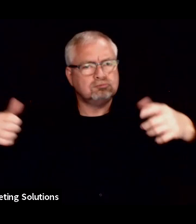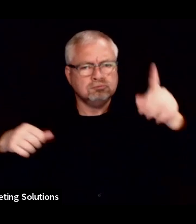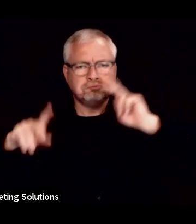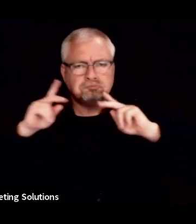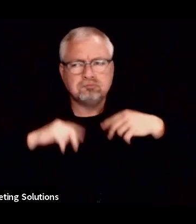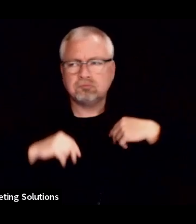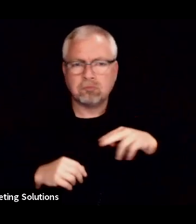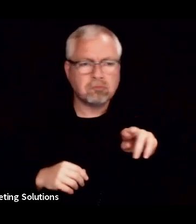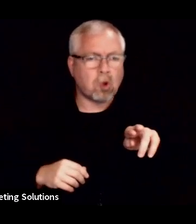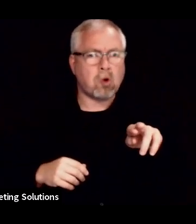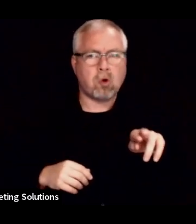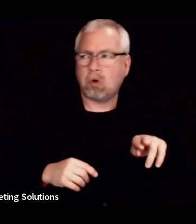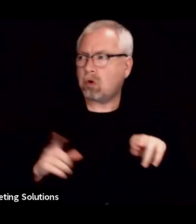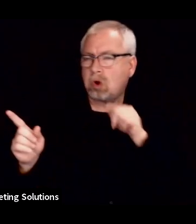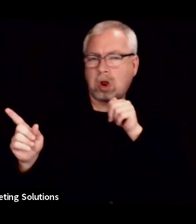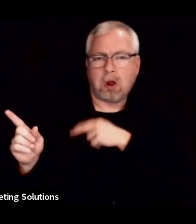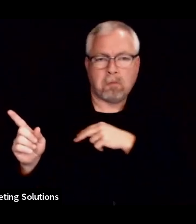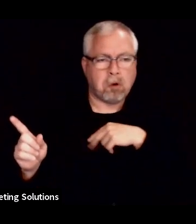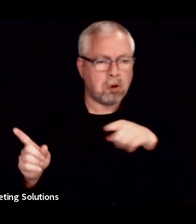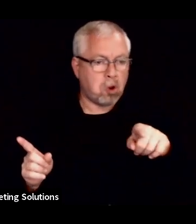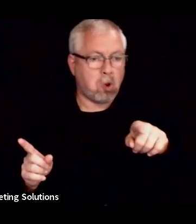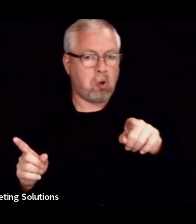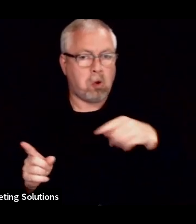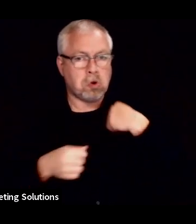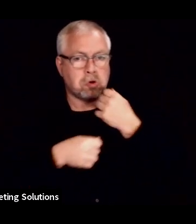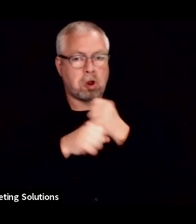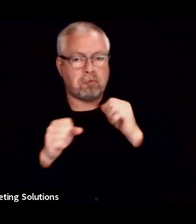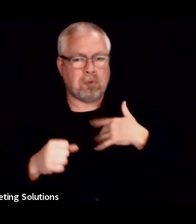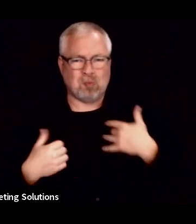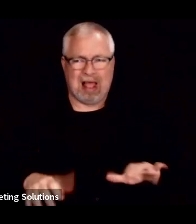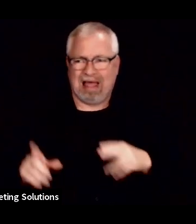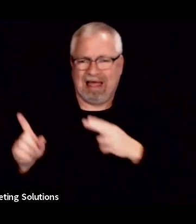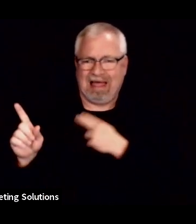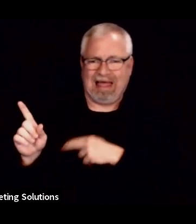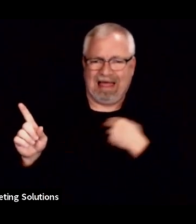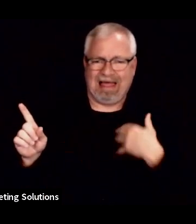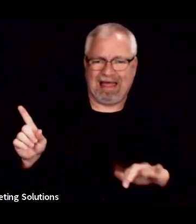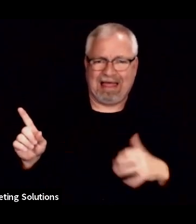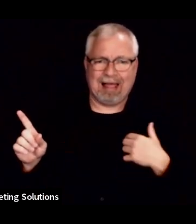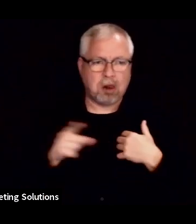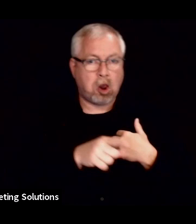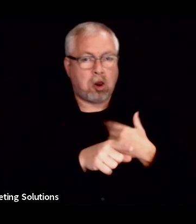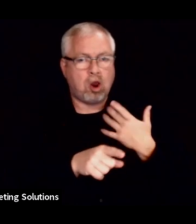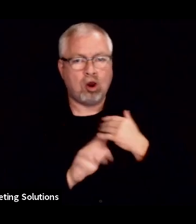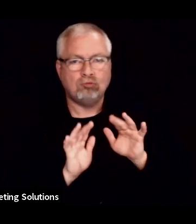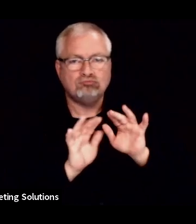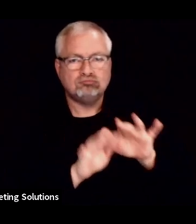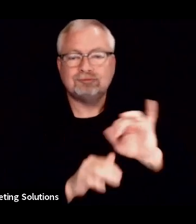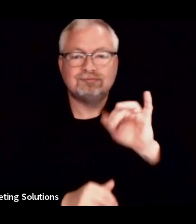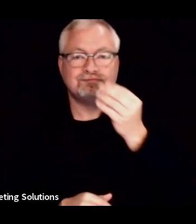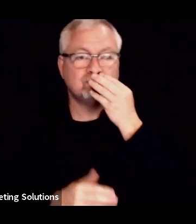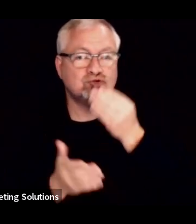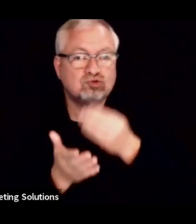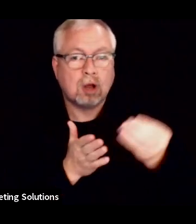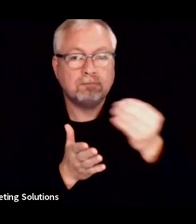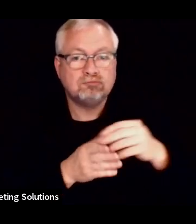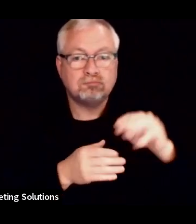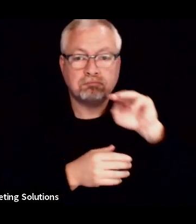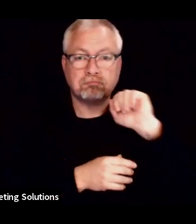Some drive up in a shopping mall lot or something that's easier to get to